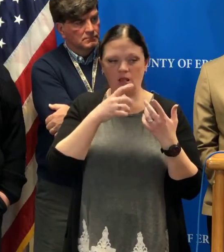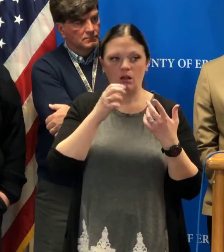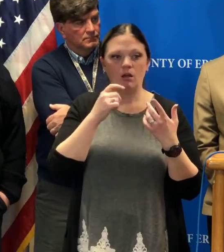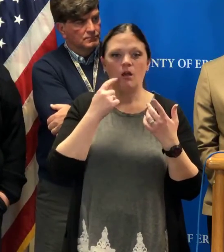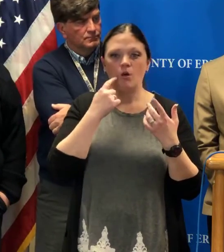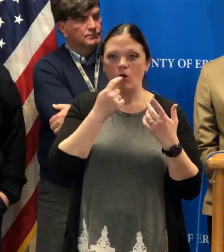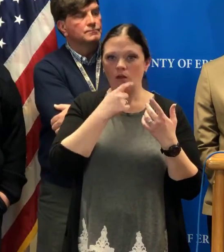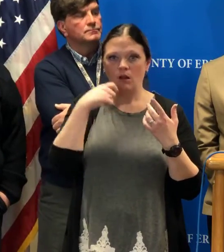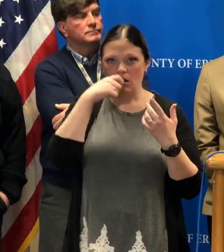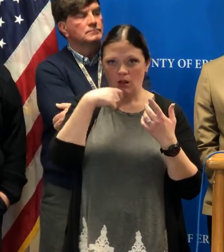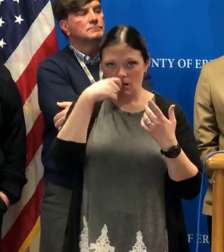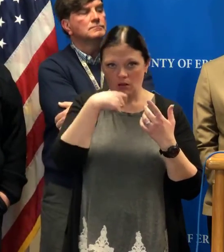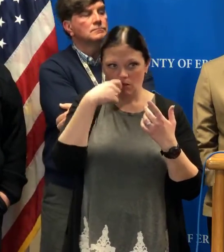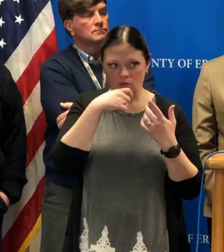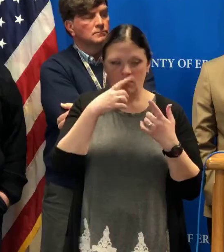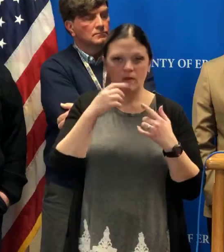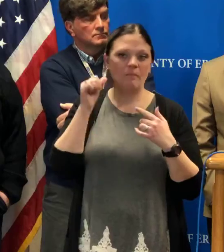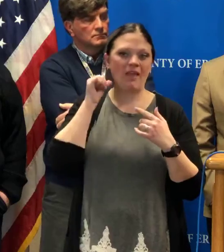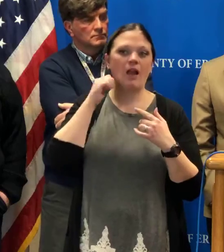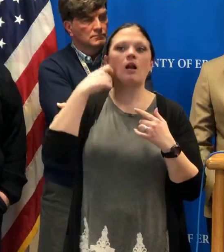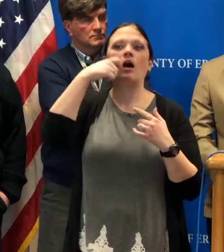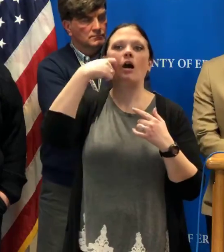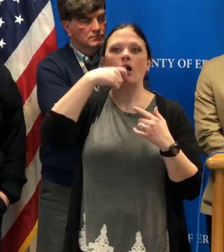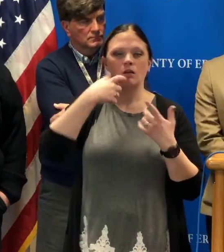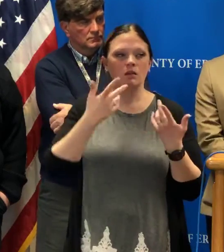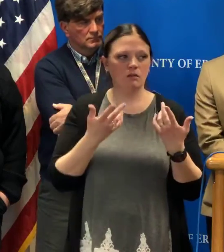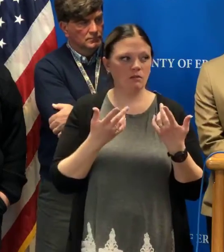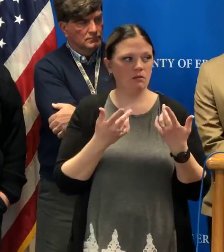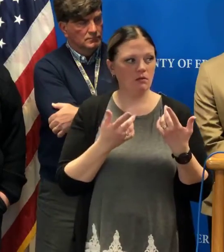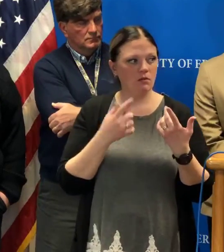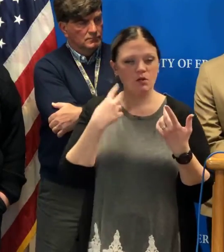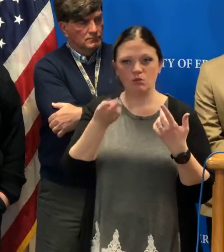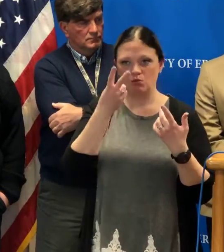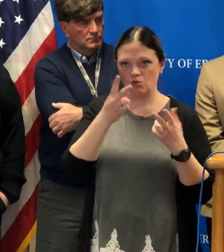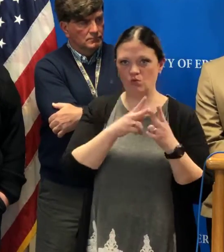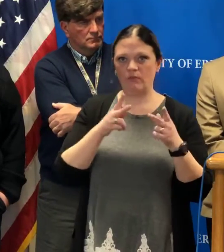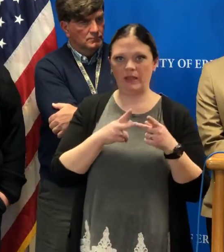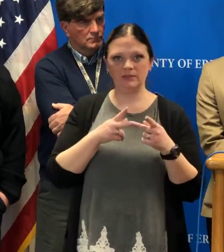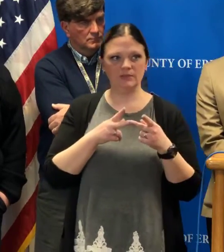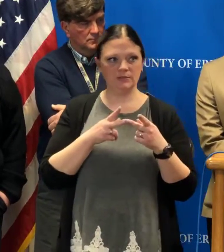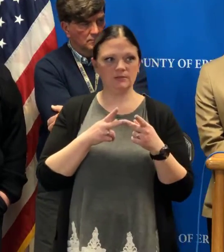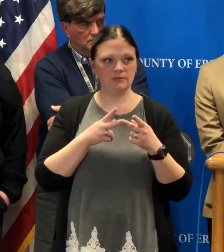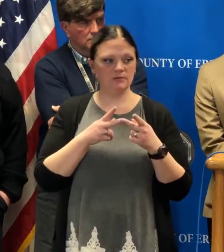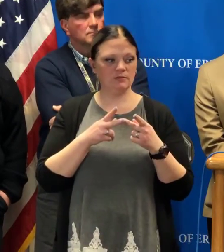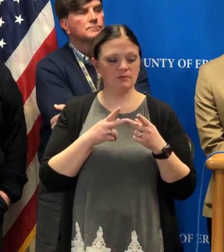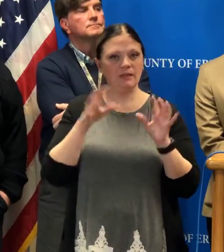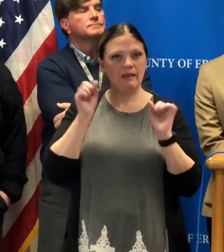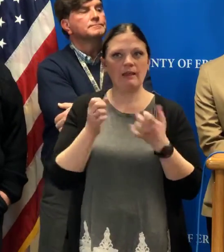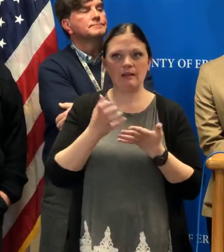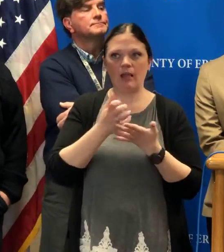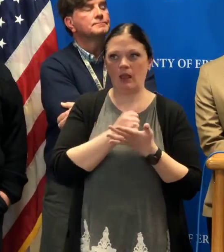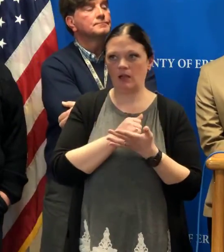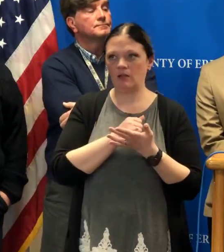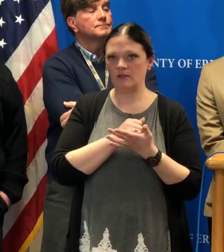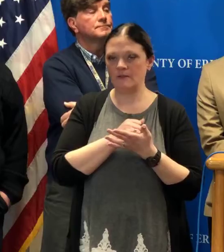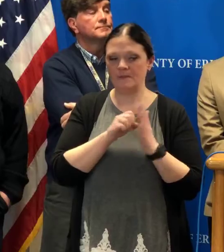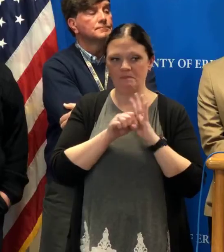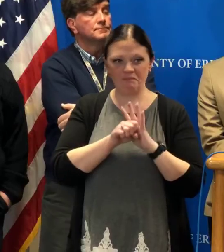oral pharyngeal in the back of the throat. So there are two places that are sampled. Also,